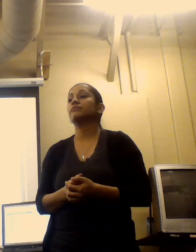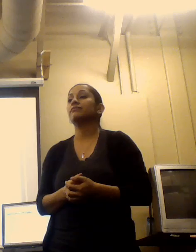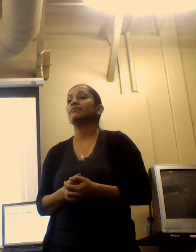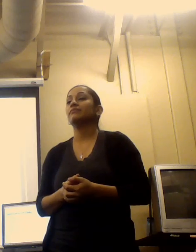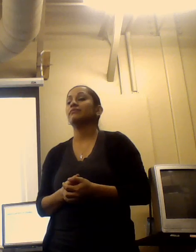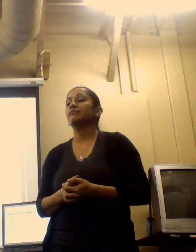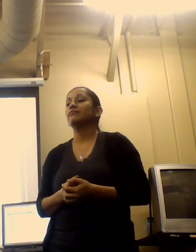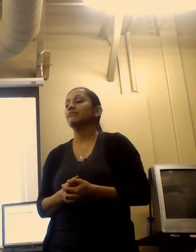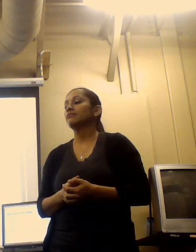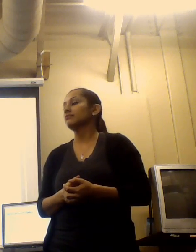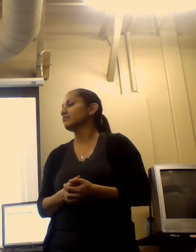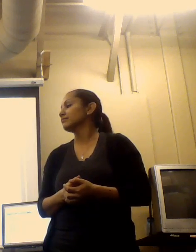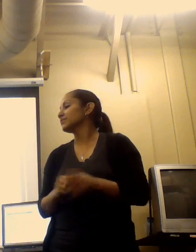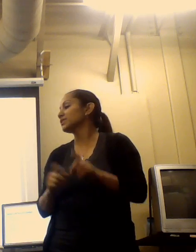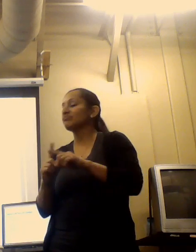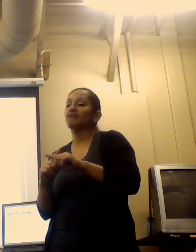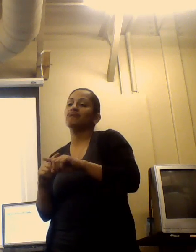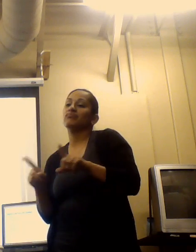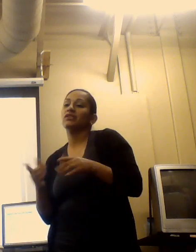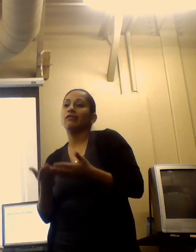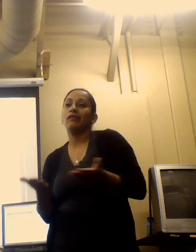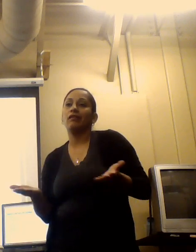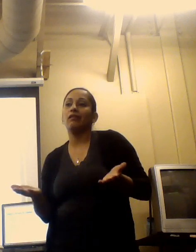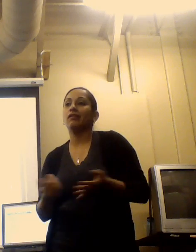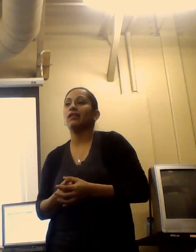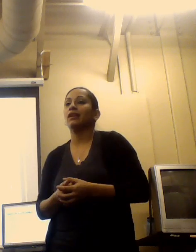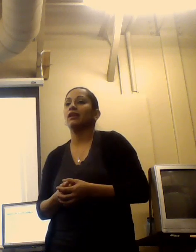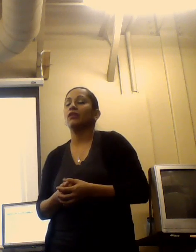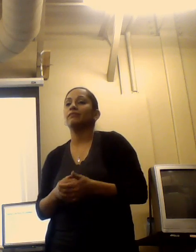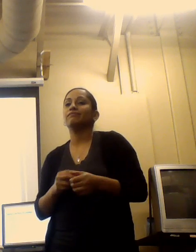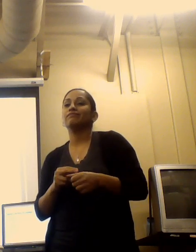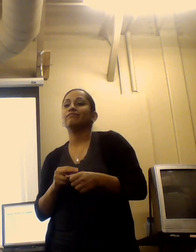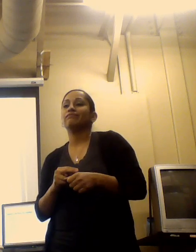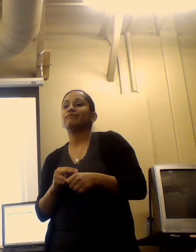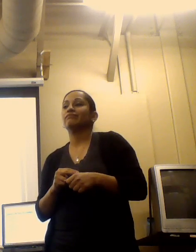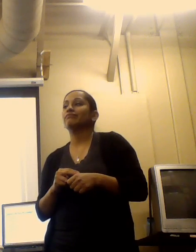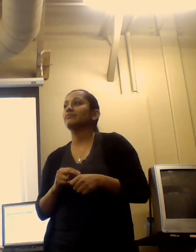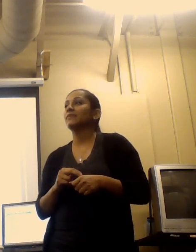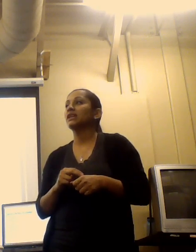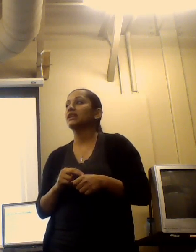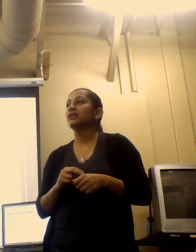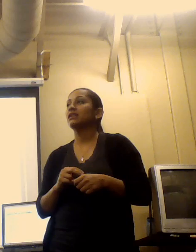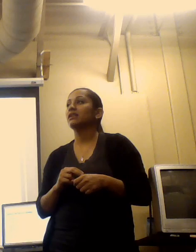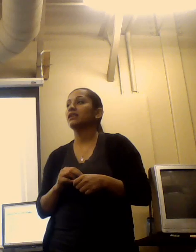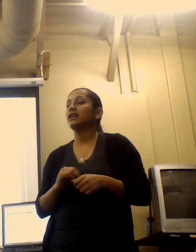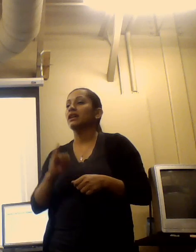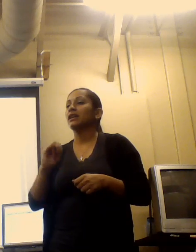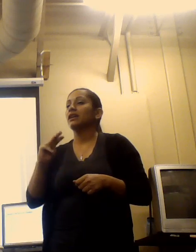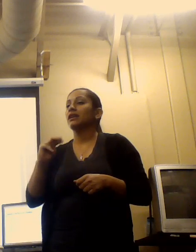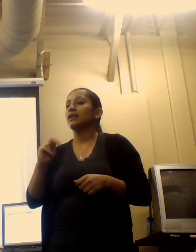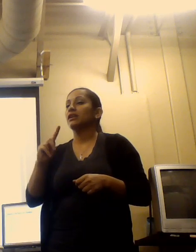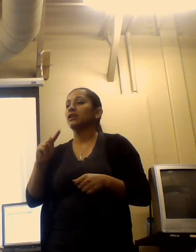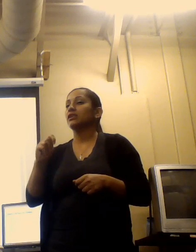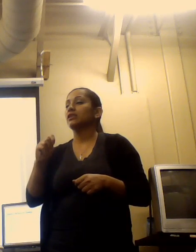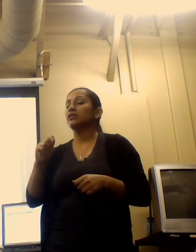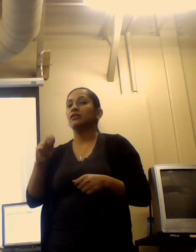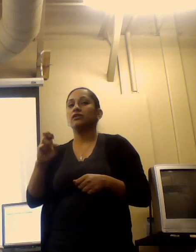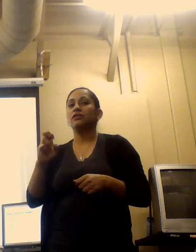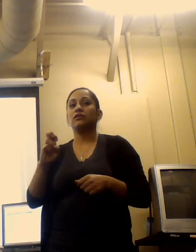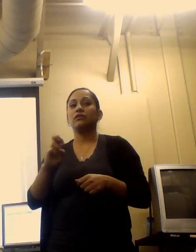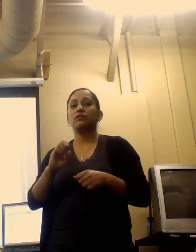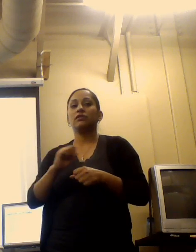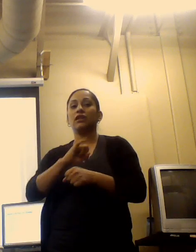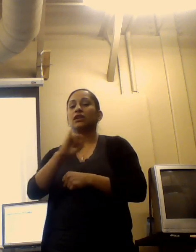another thing. ISO, it's International Standard Organization, and they're basically talking about the sensitivity to